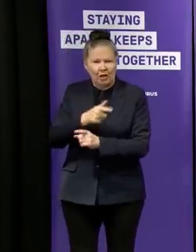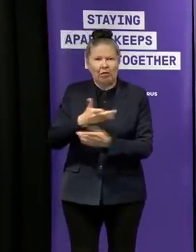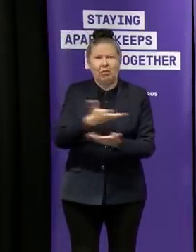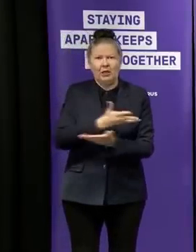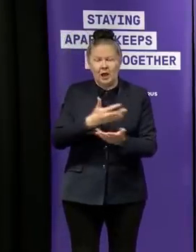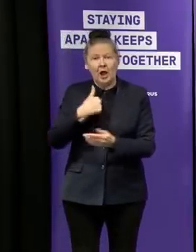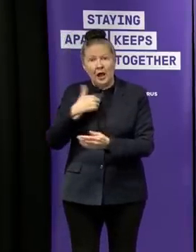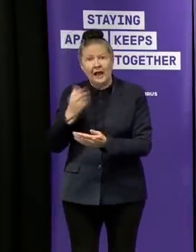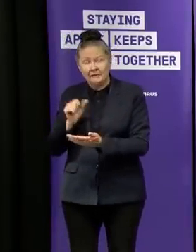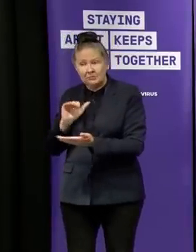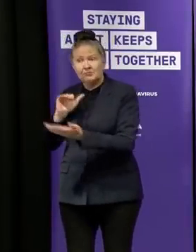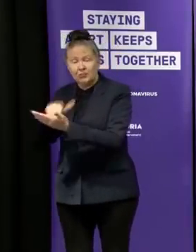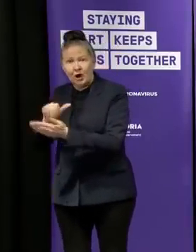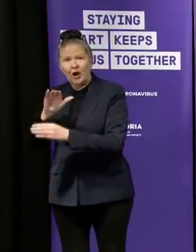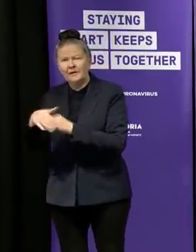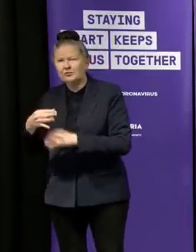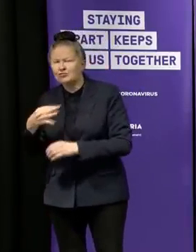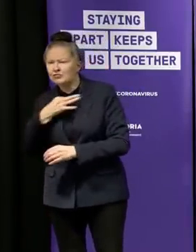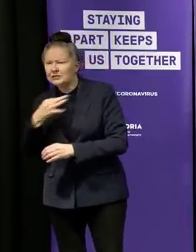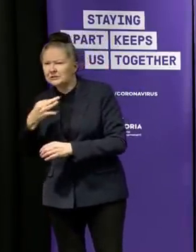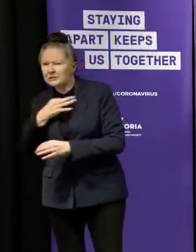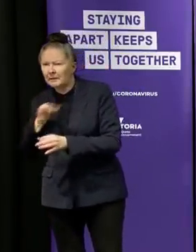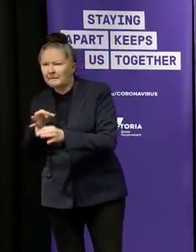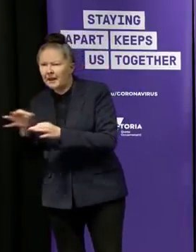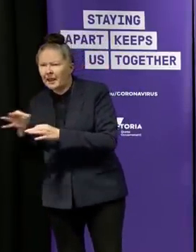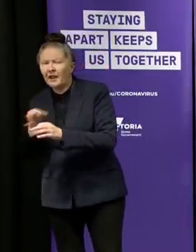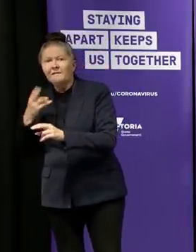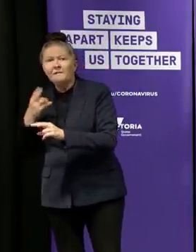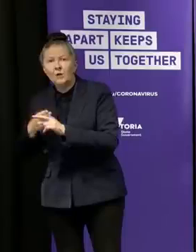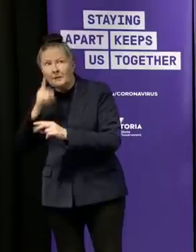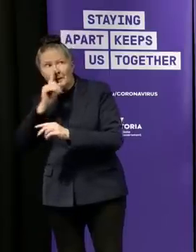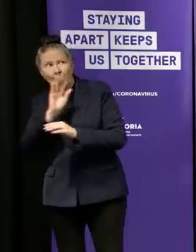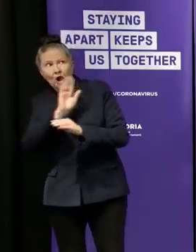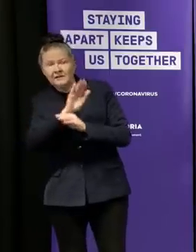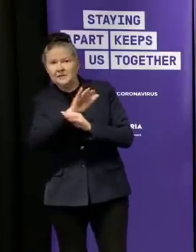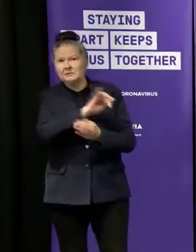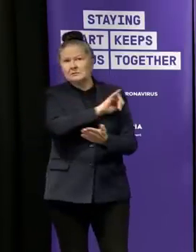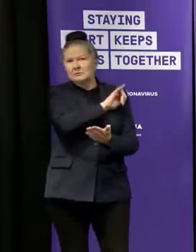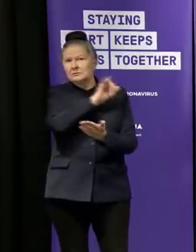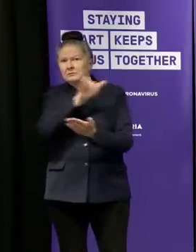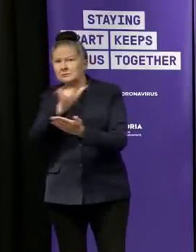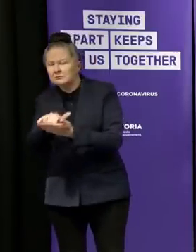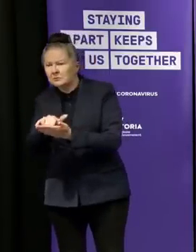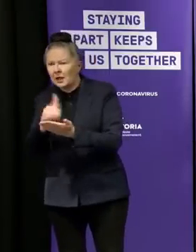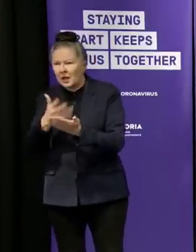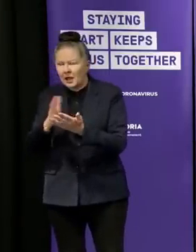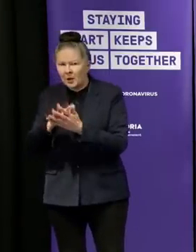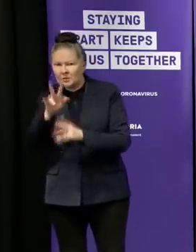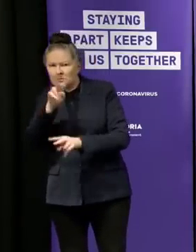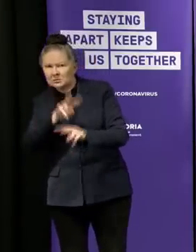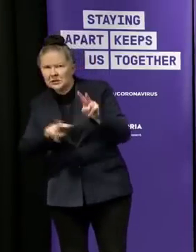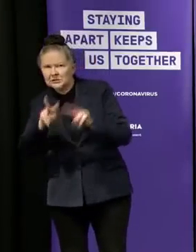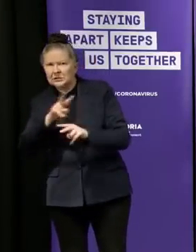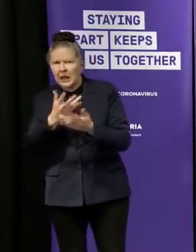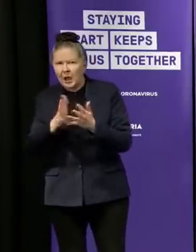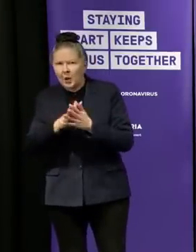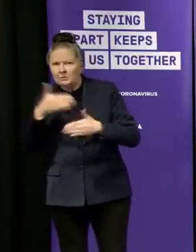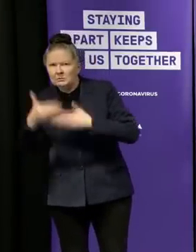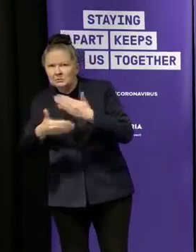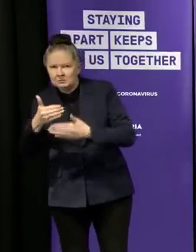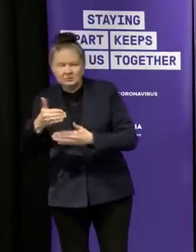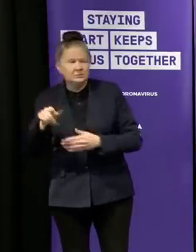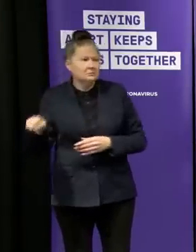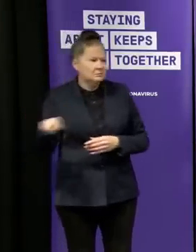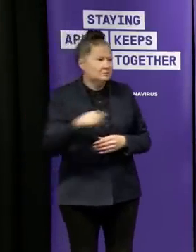risk stratification process for international arrivals, where how that assessment might be made was discussed. And just